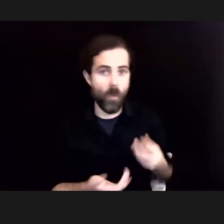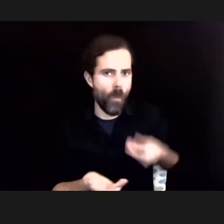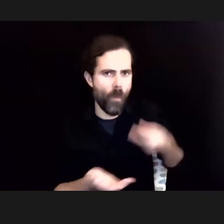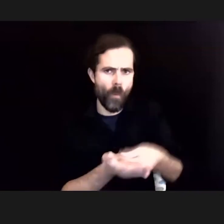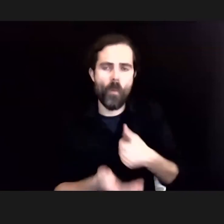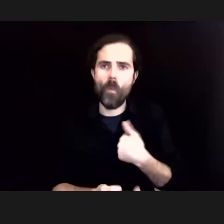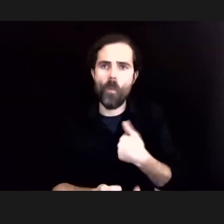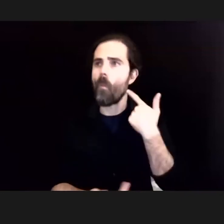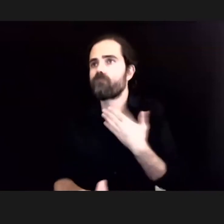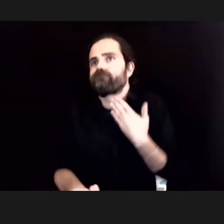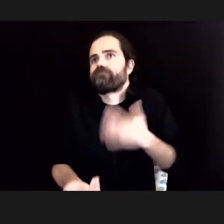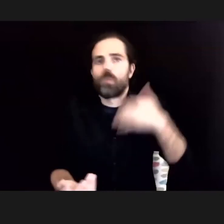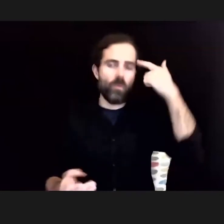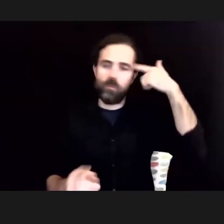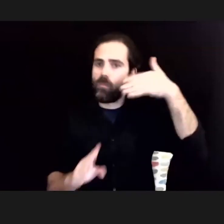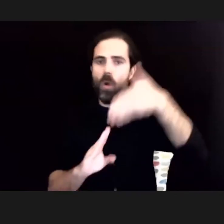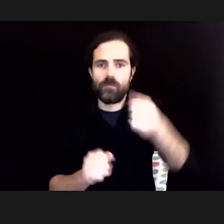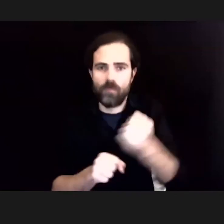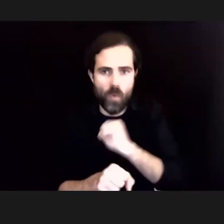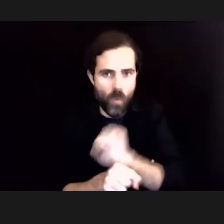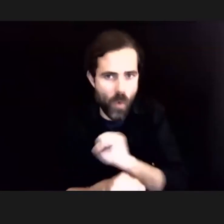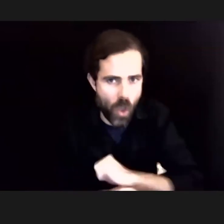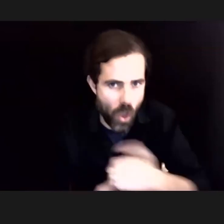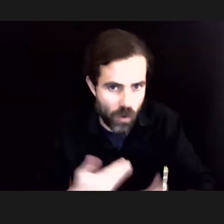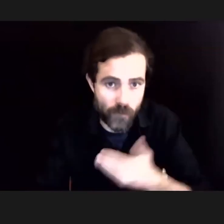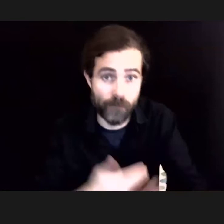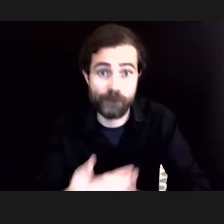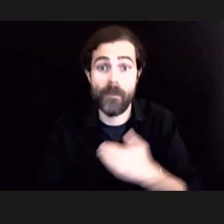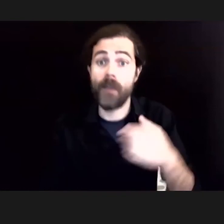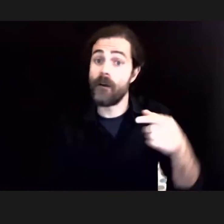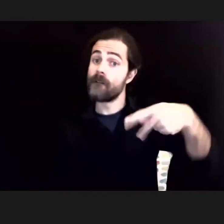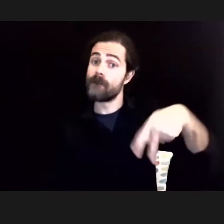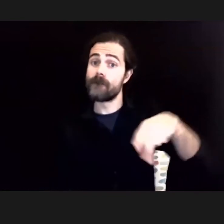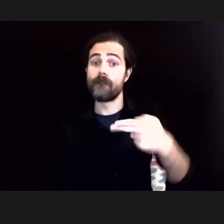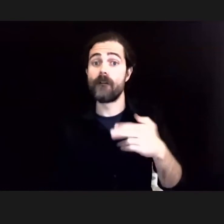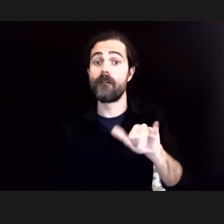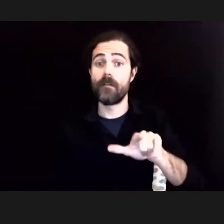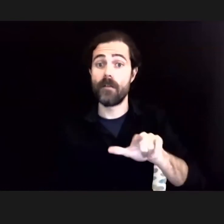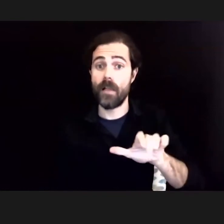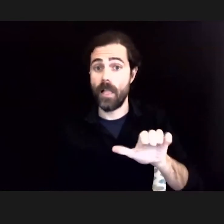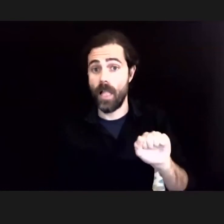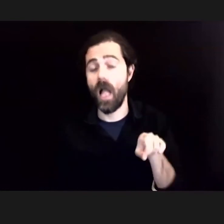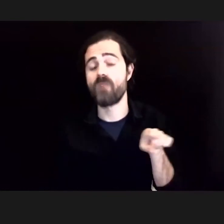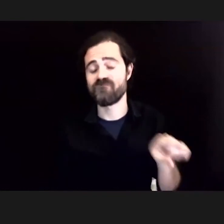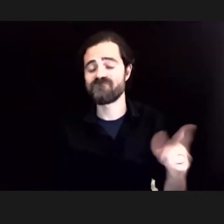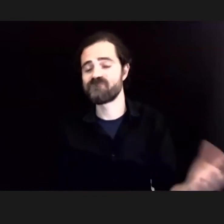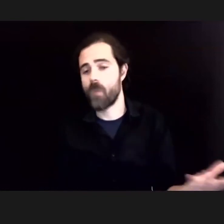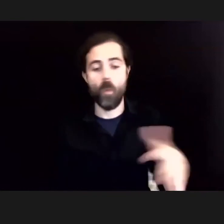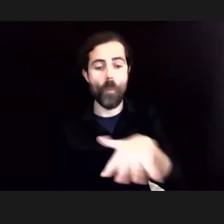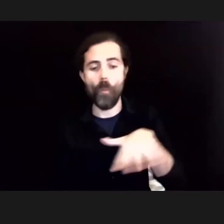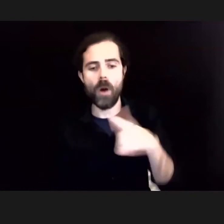day. So as I said, Filea is a place for philanthropic institutions working on disability to